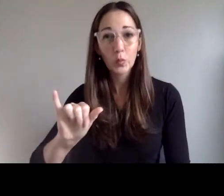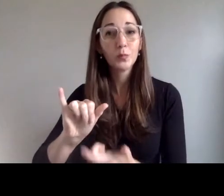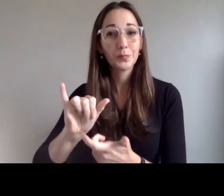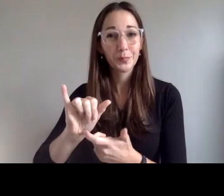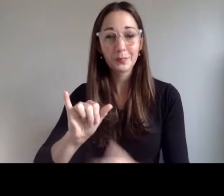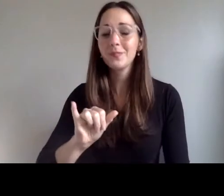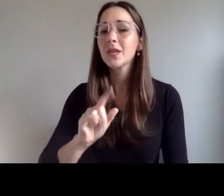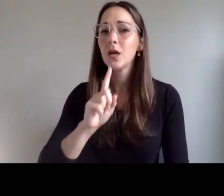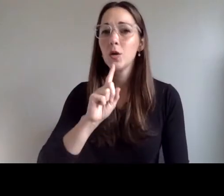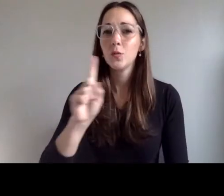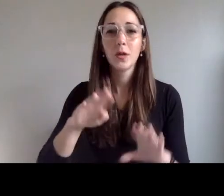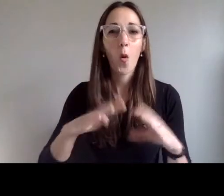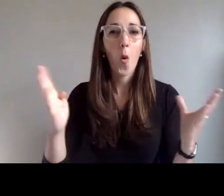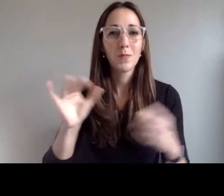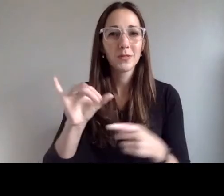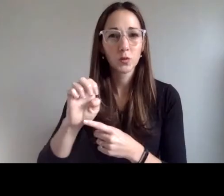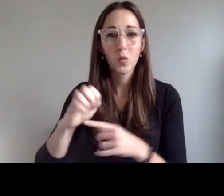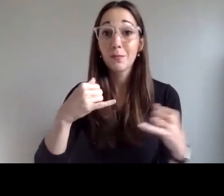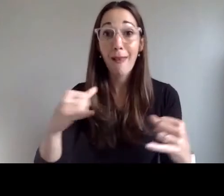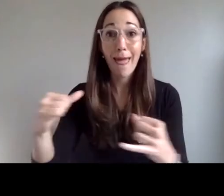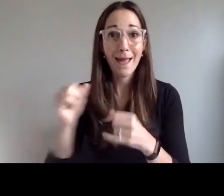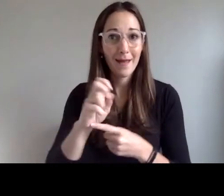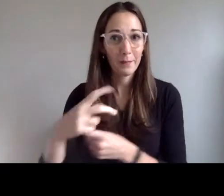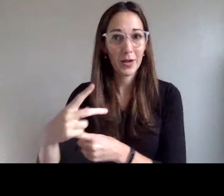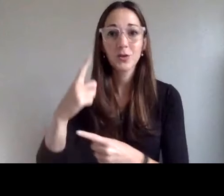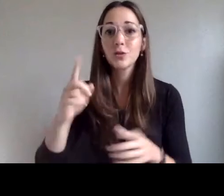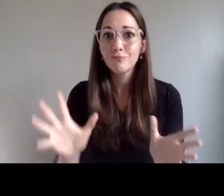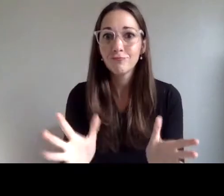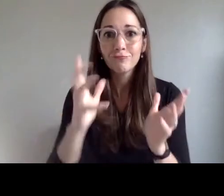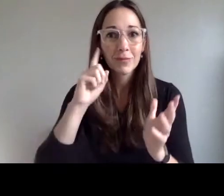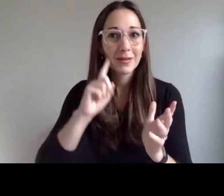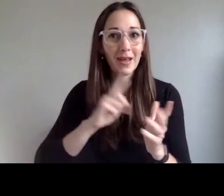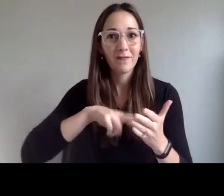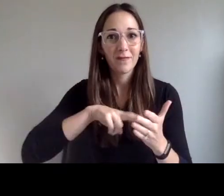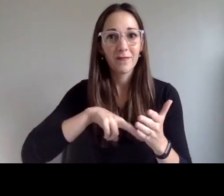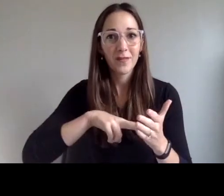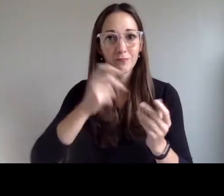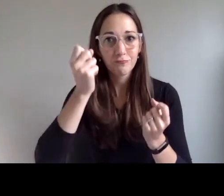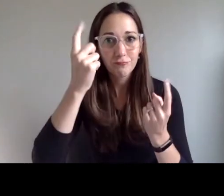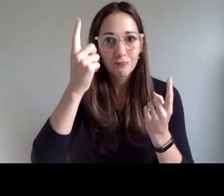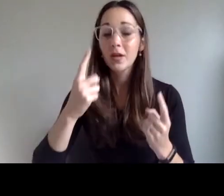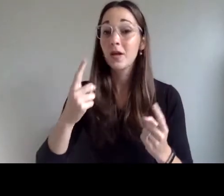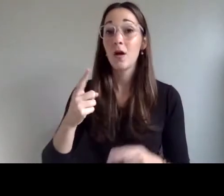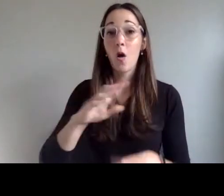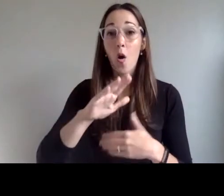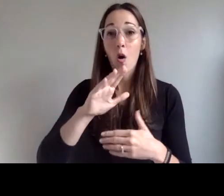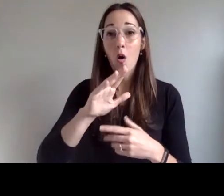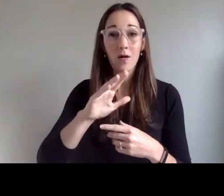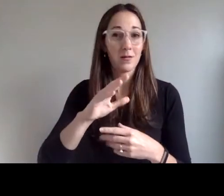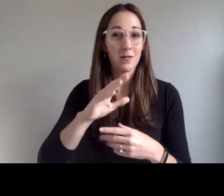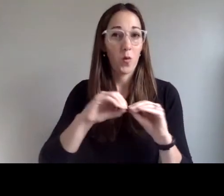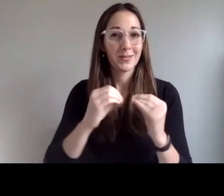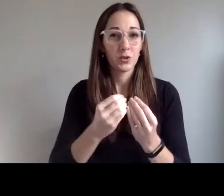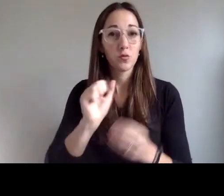play application for deaf literacy. We were funded by our good friends at All Children Reading. They